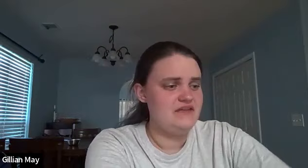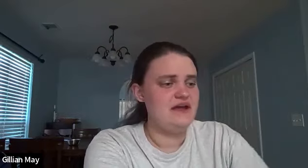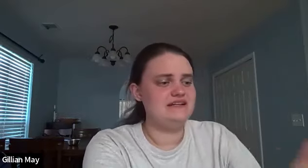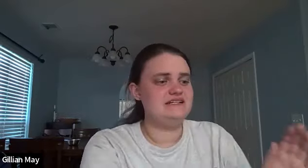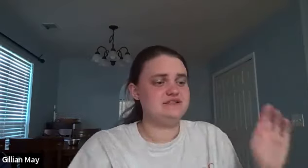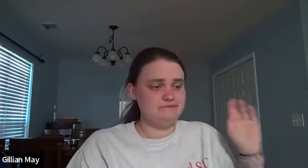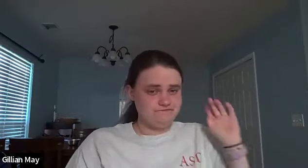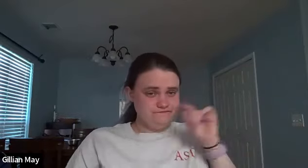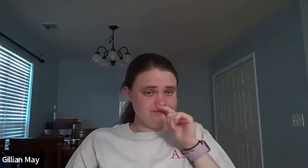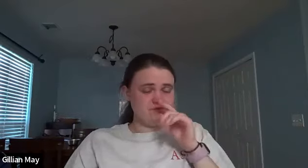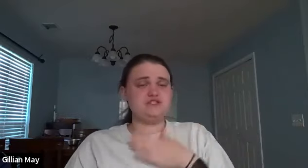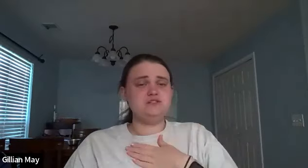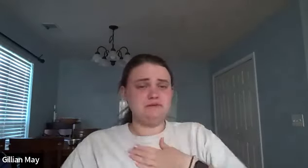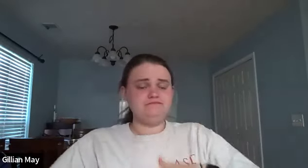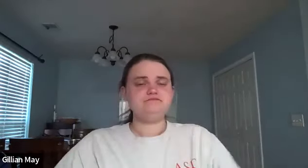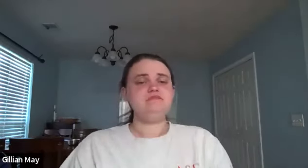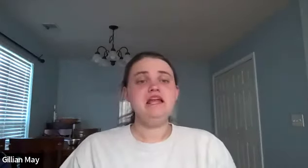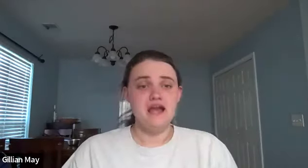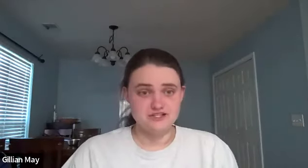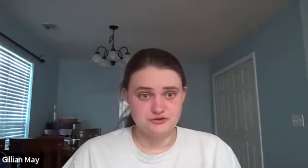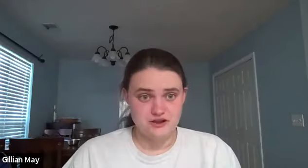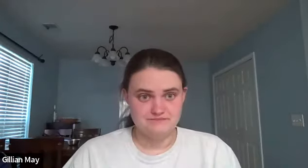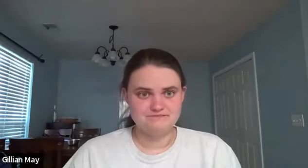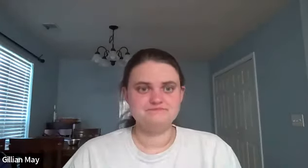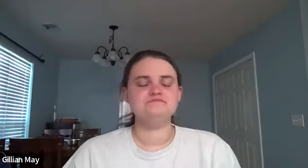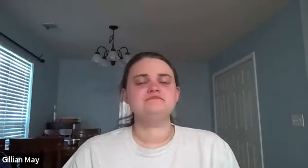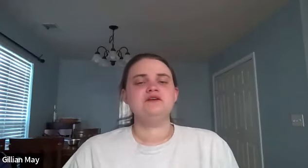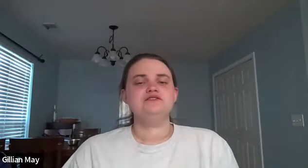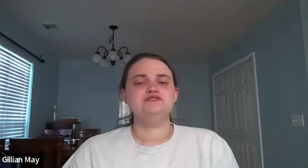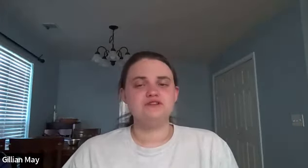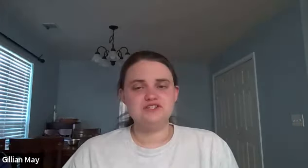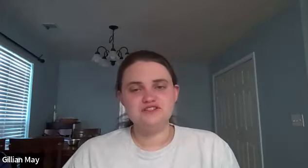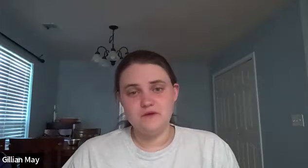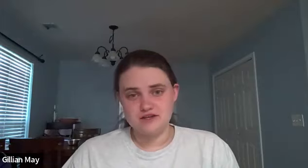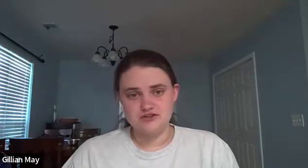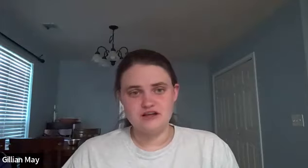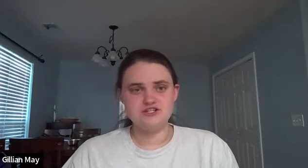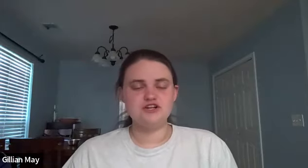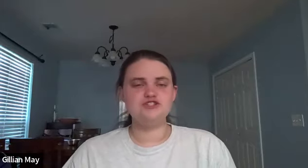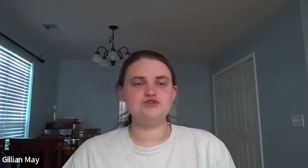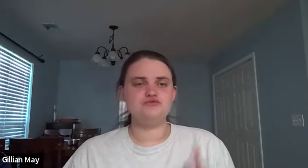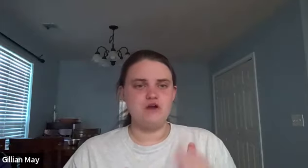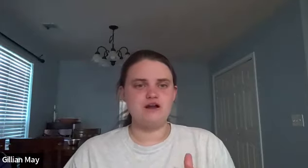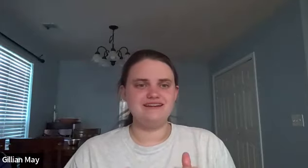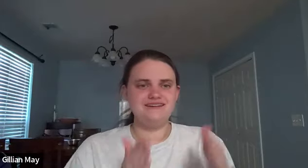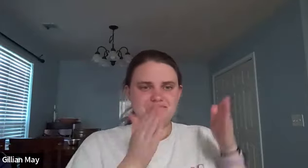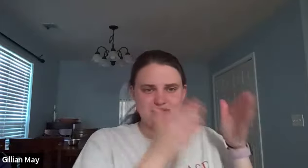And that is, excuse me, astronaut. So what you're going to do for astronaut is you're going to do rocket